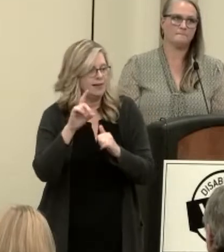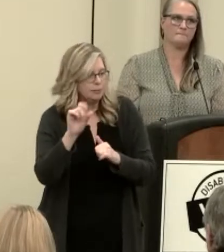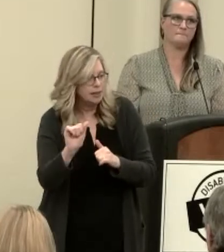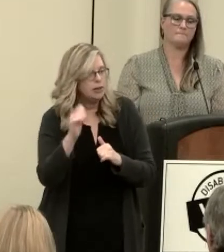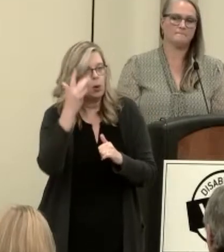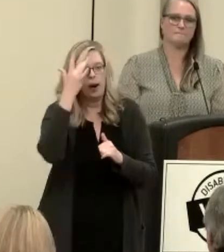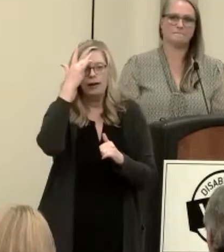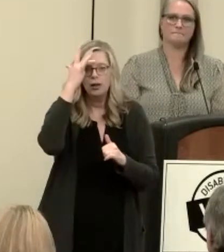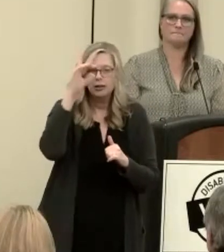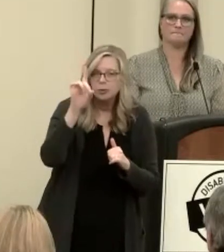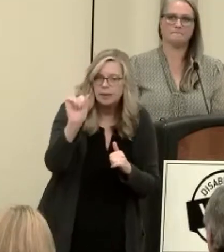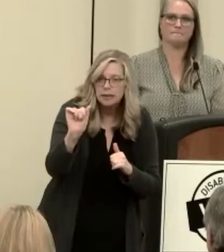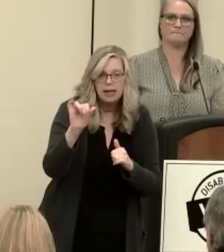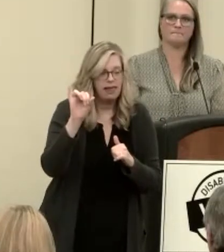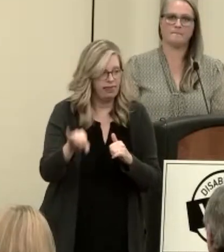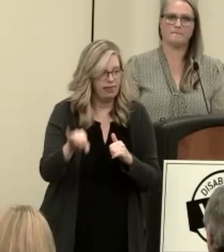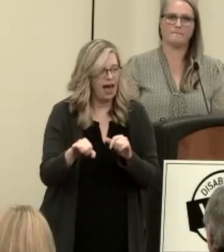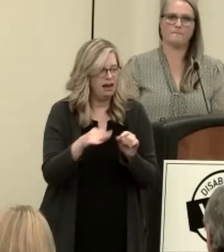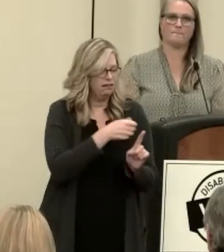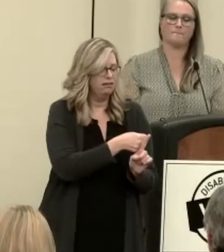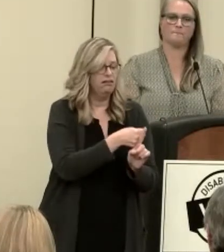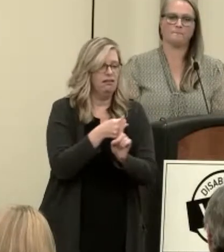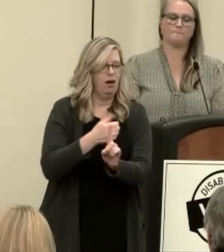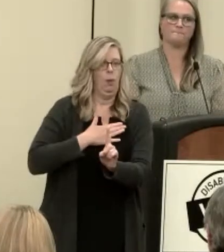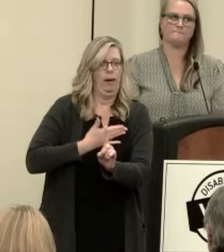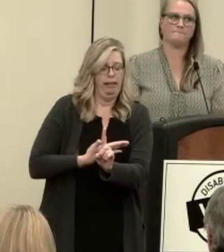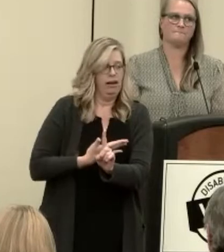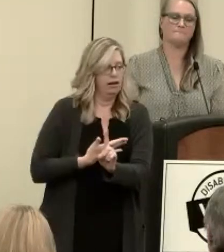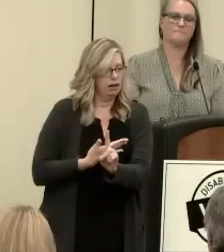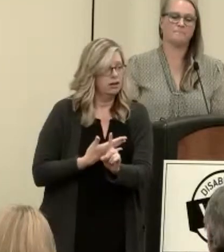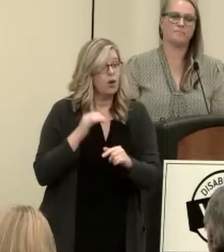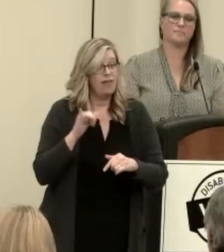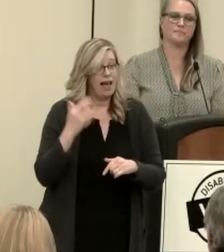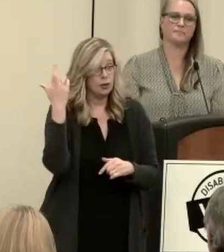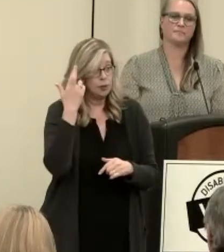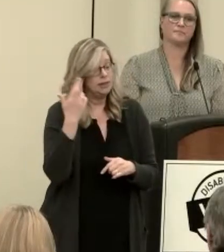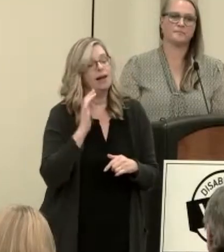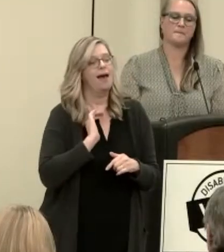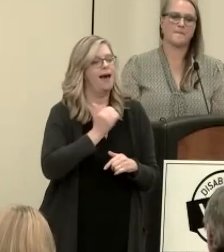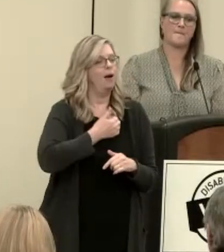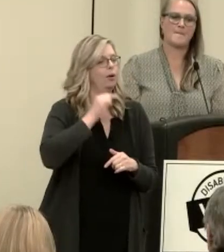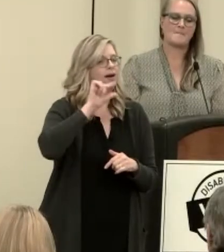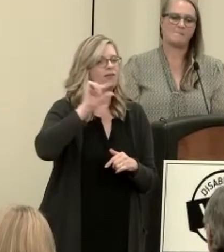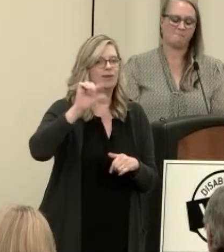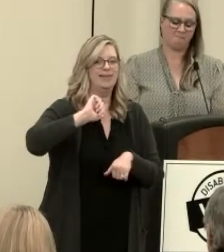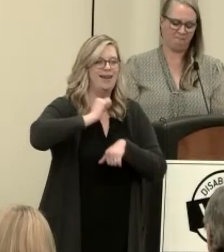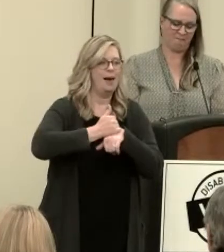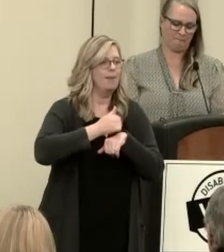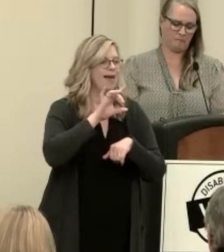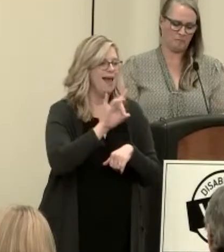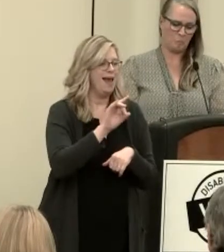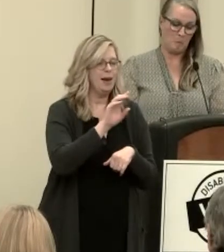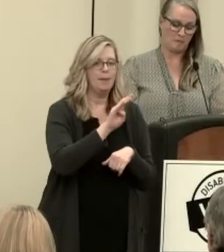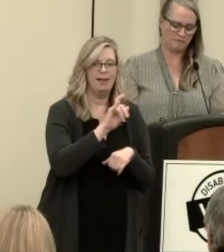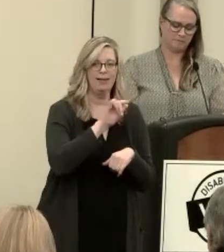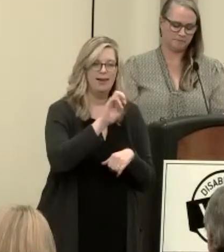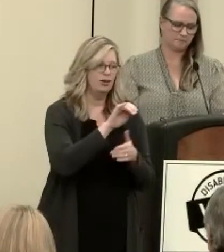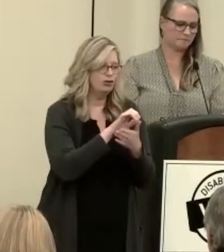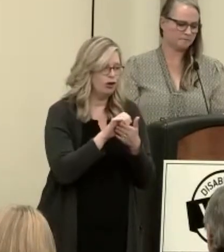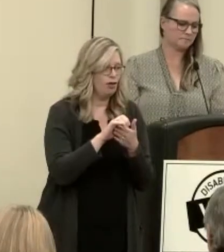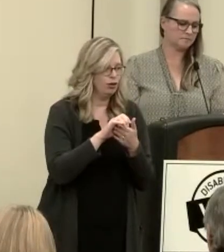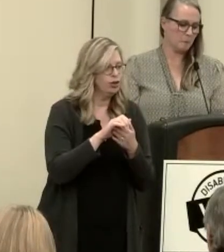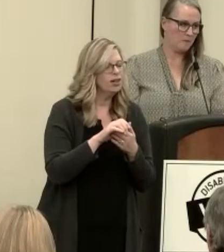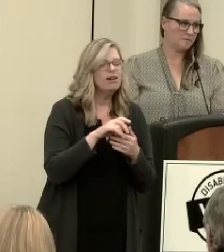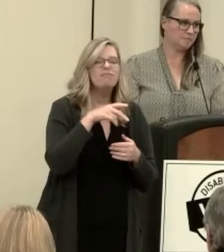is why our government had created an $8 million pilot project 2 years ago. And I would commit to that would